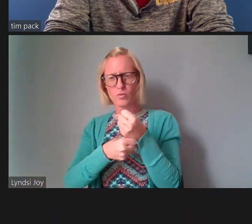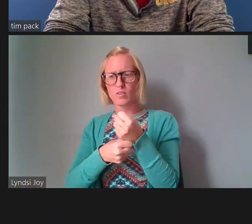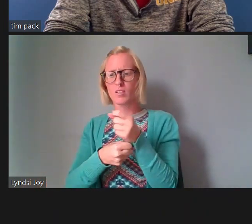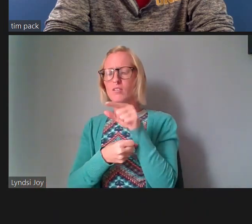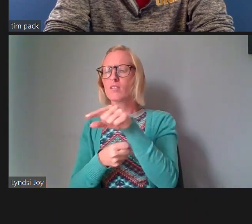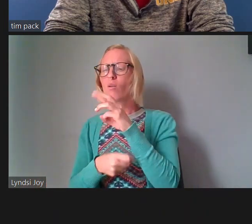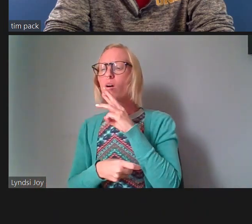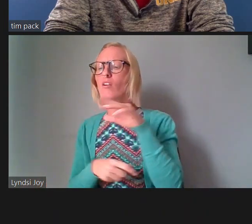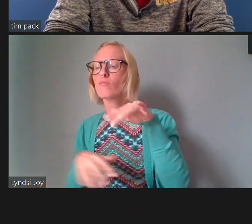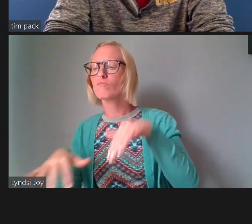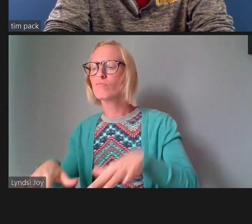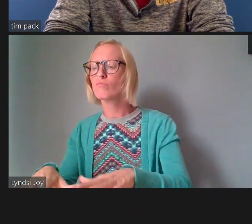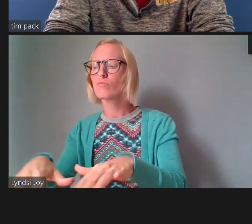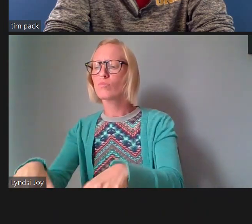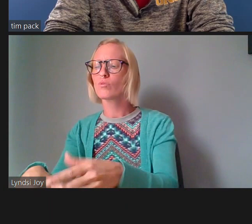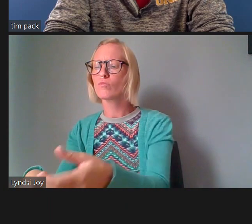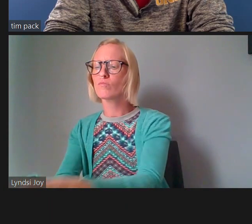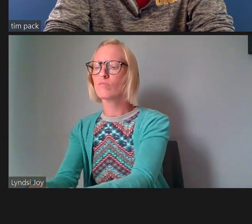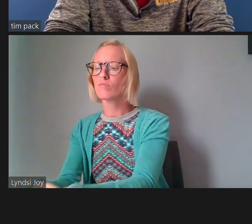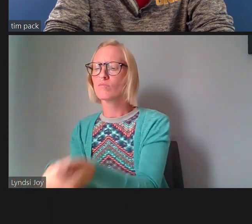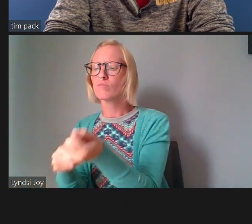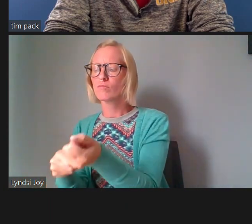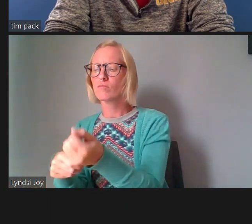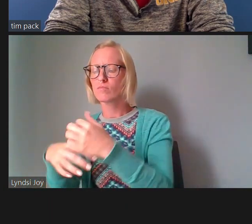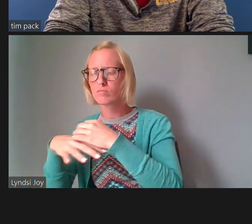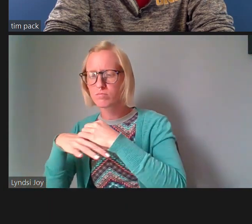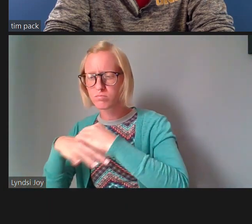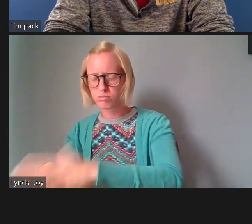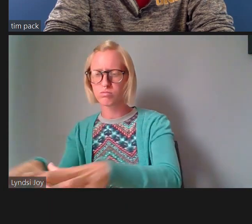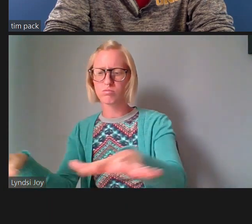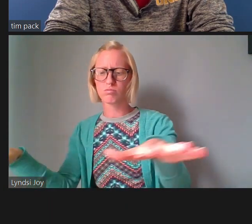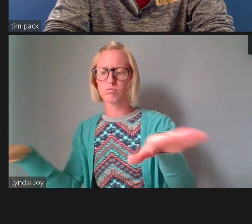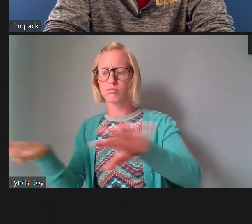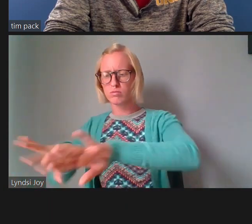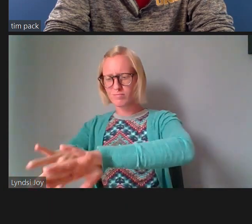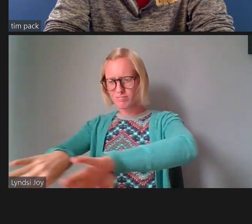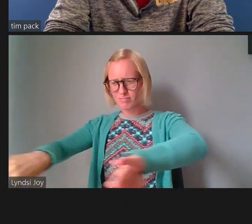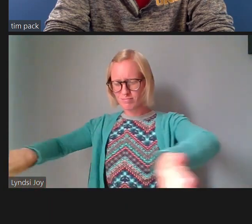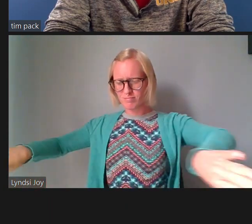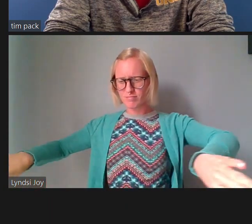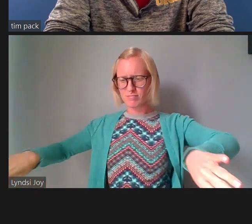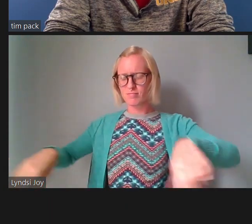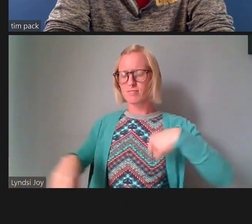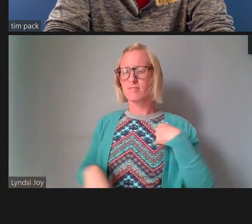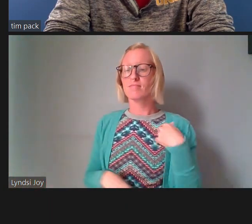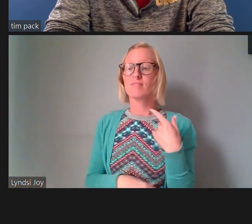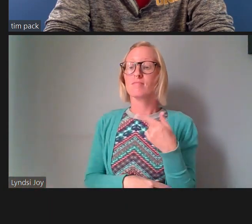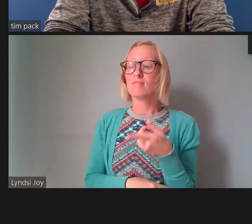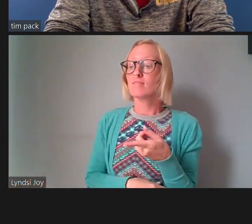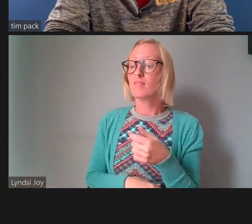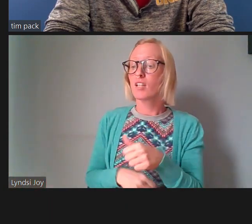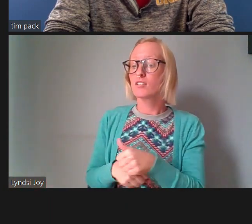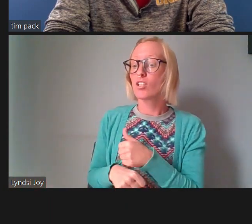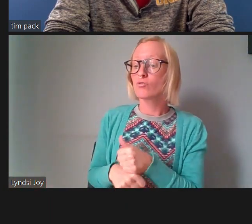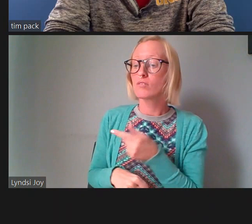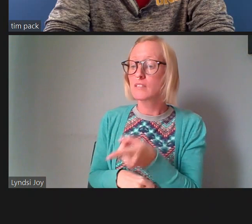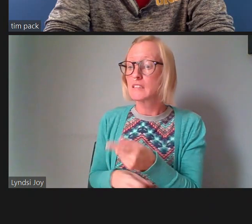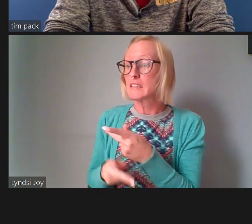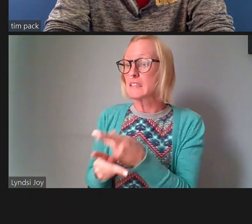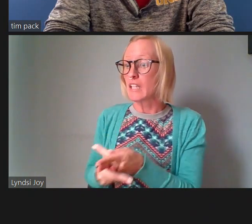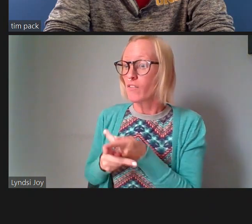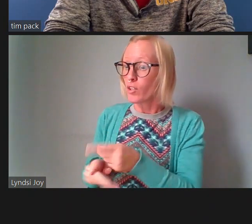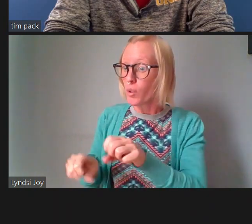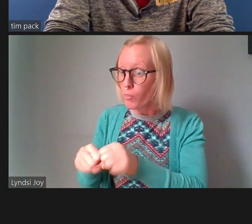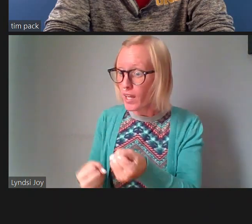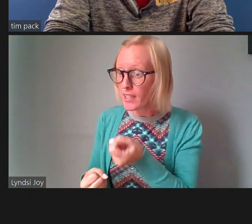water, while the brilliant fish flicked away on this side and that. Piggy leaned dangerously. Careful, you'll break